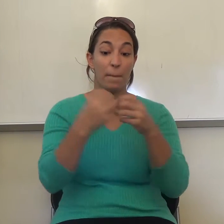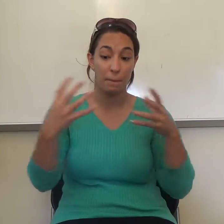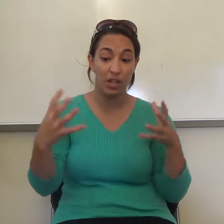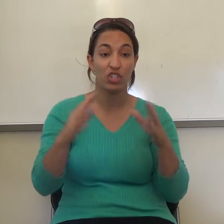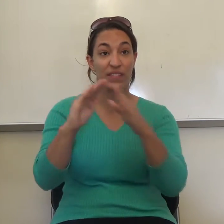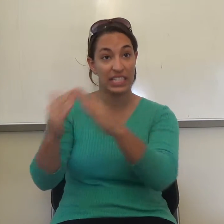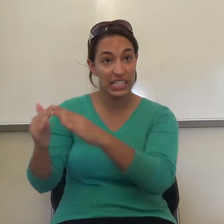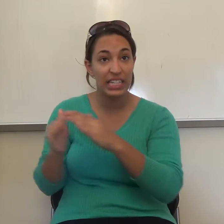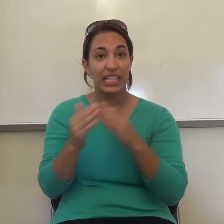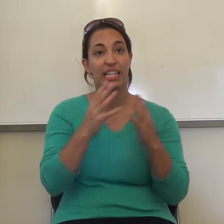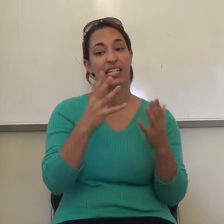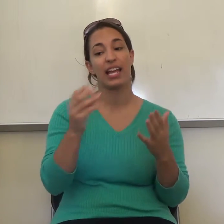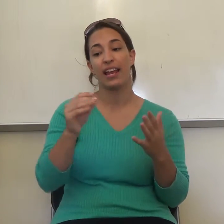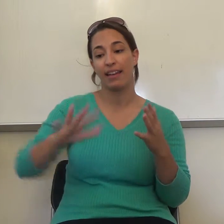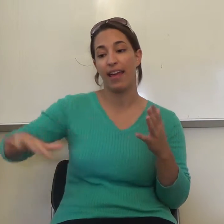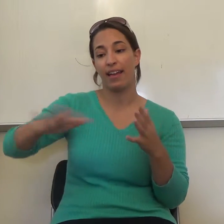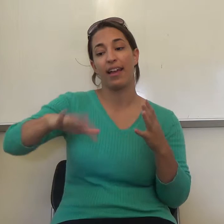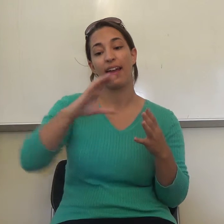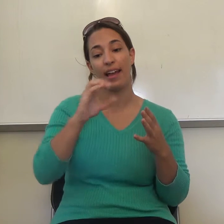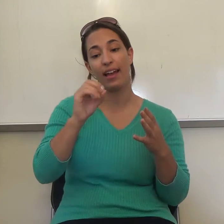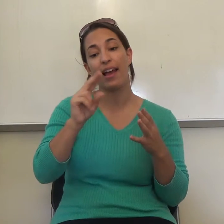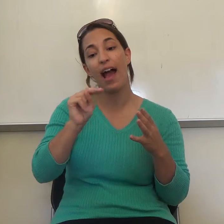but we have to get the idea here that the